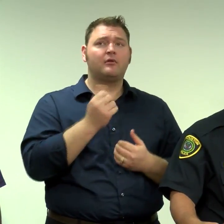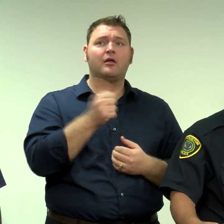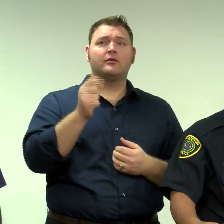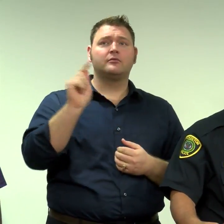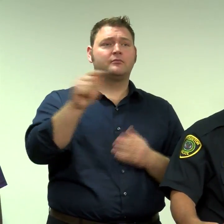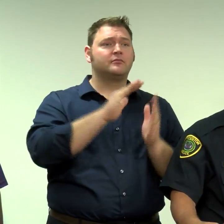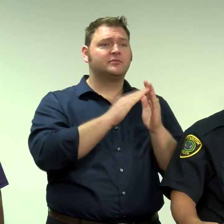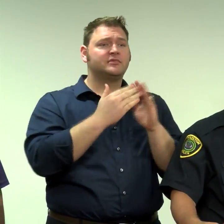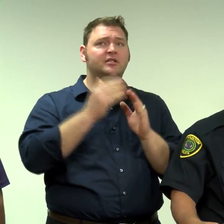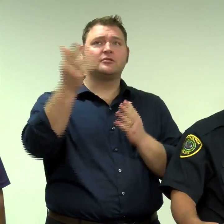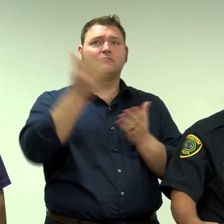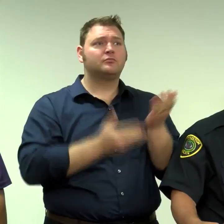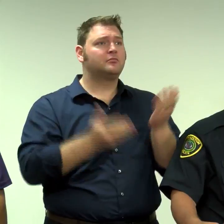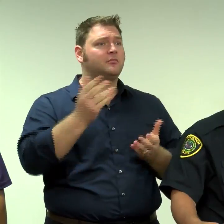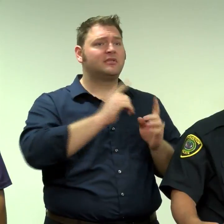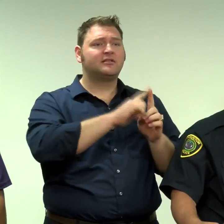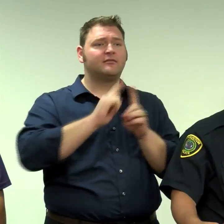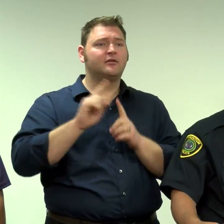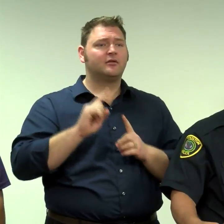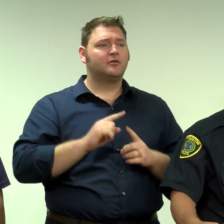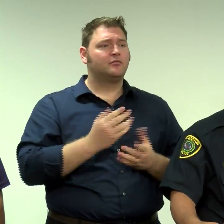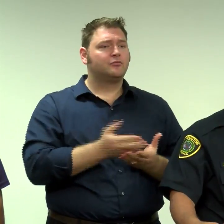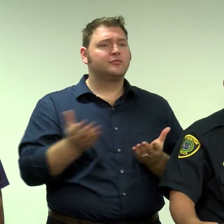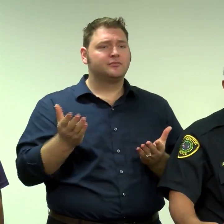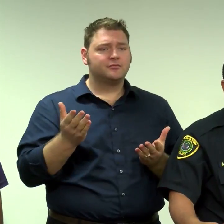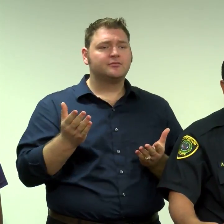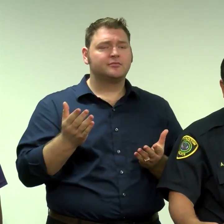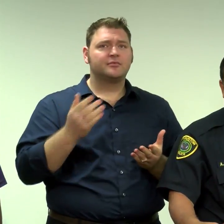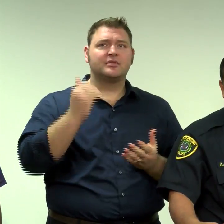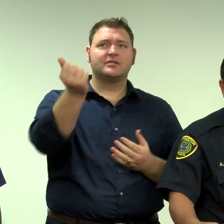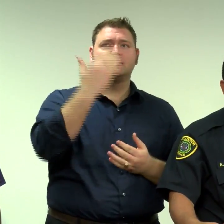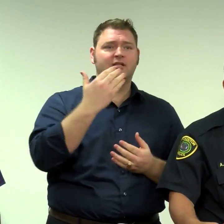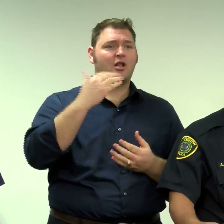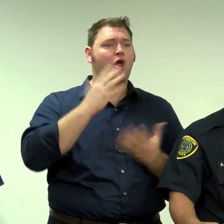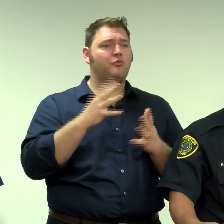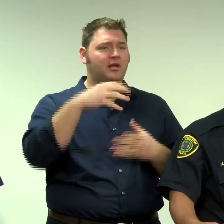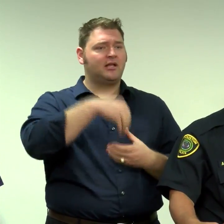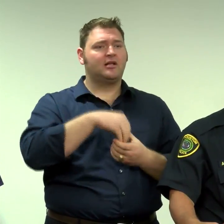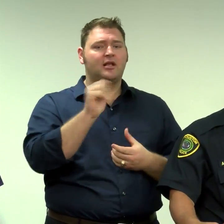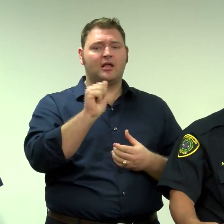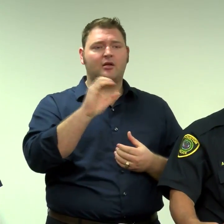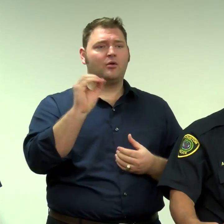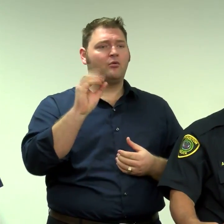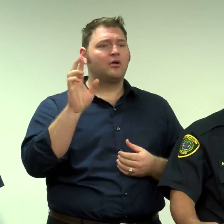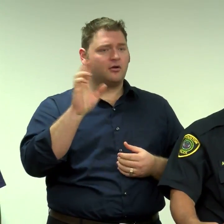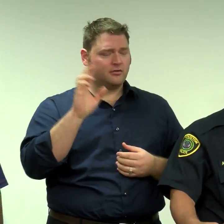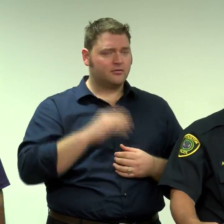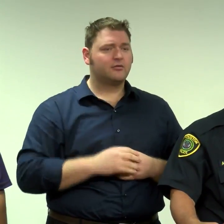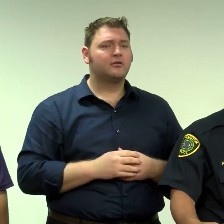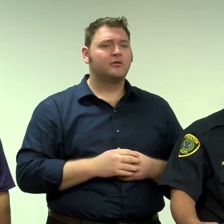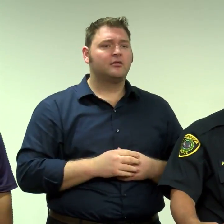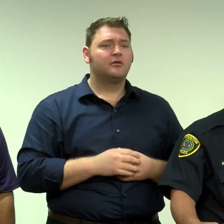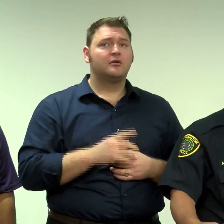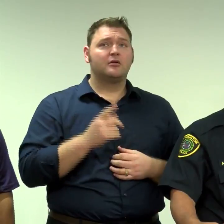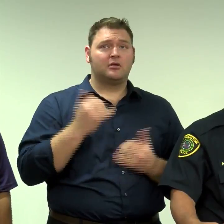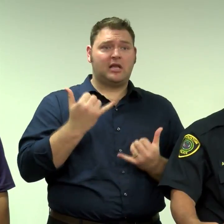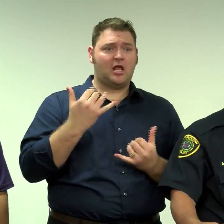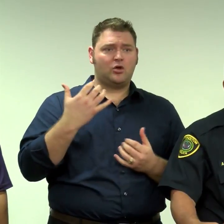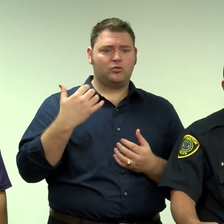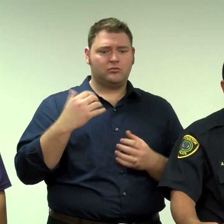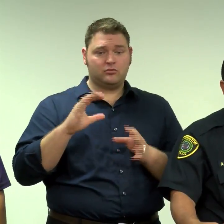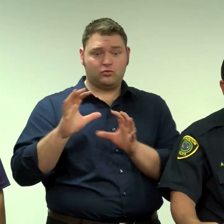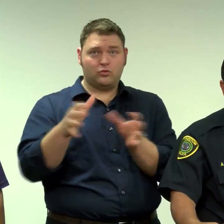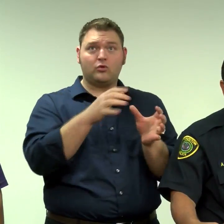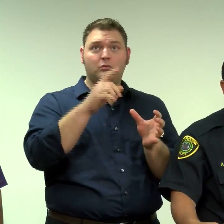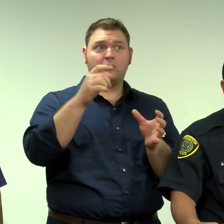other major cities. They are already in the AOR. We're beginning to task them. We're beginning to give them